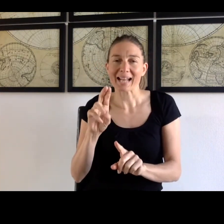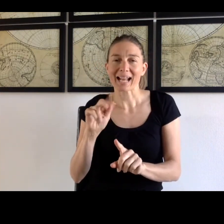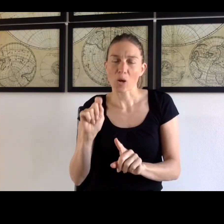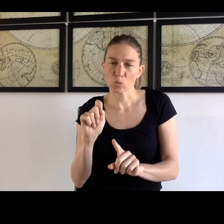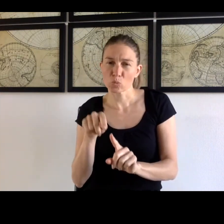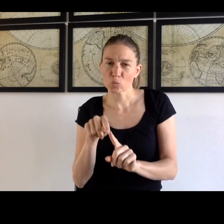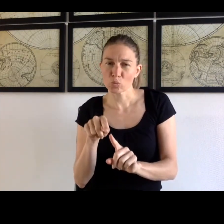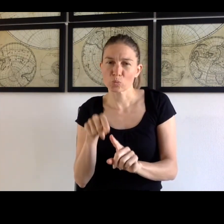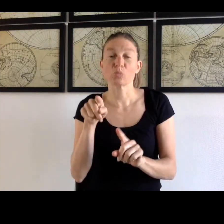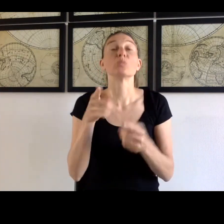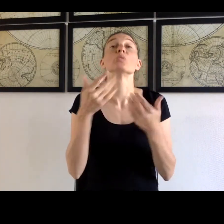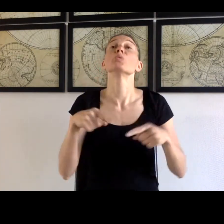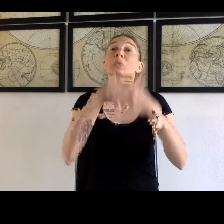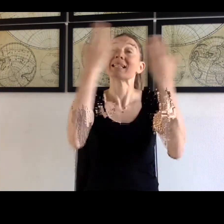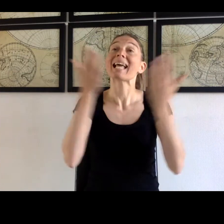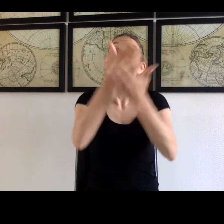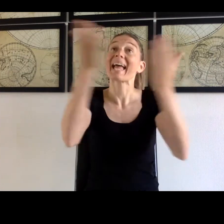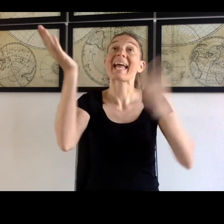all of the speakers there.